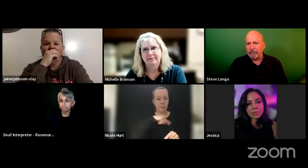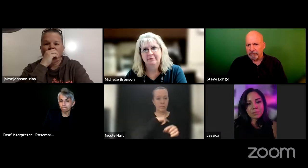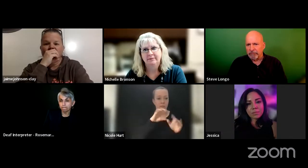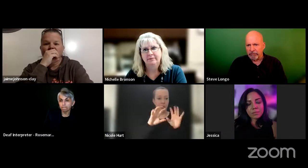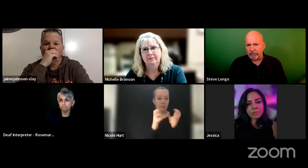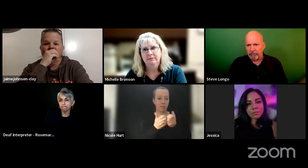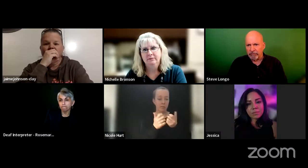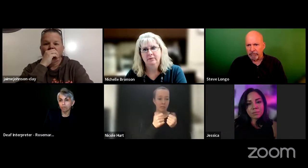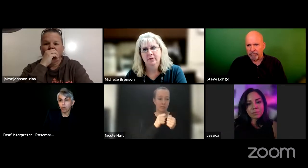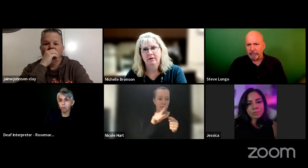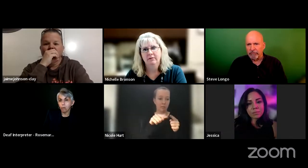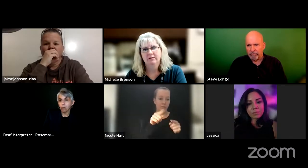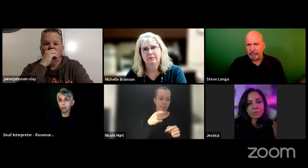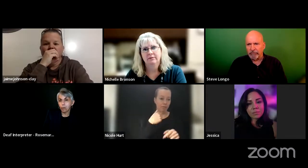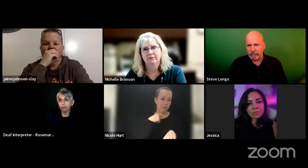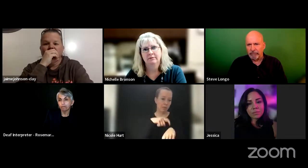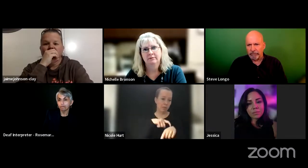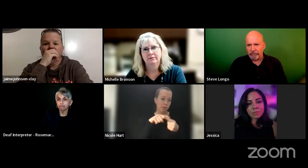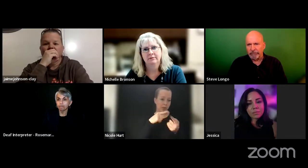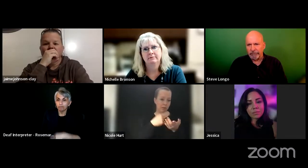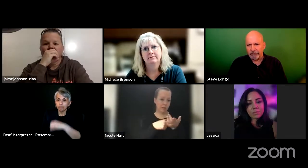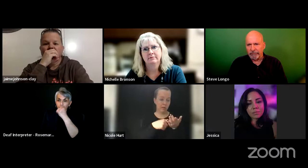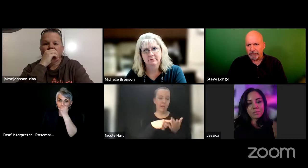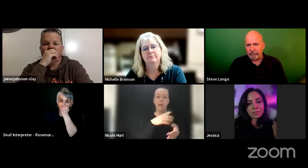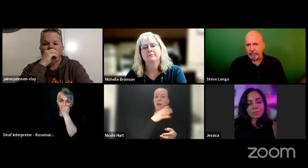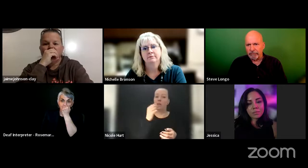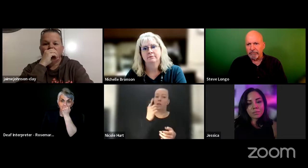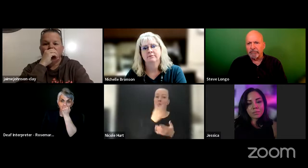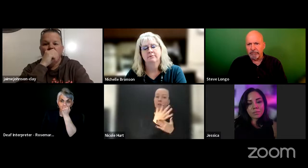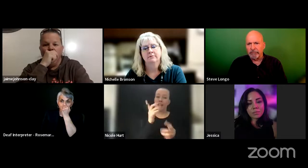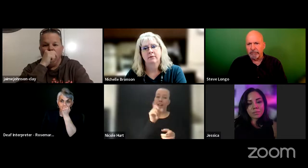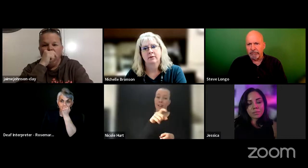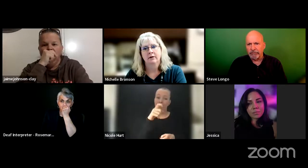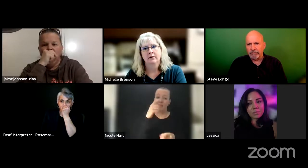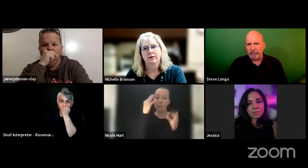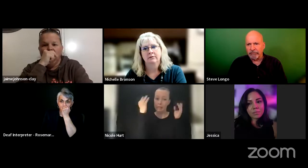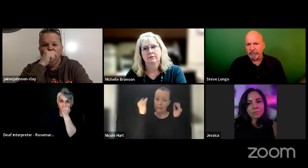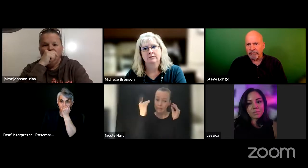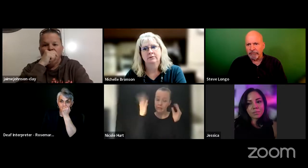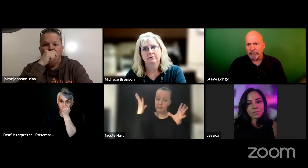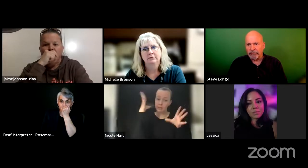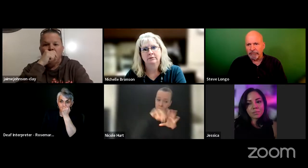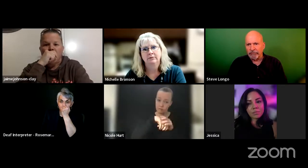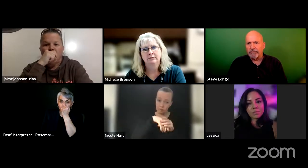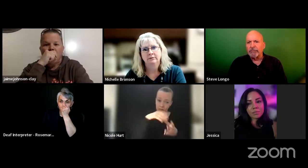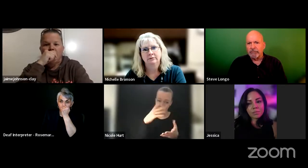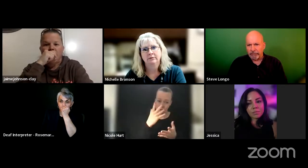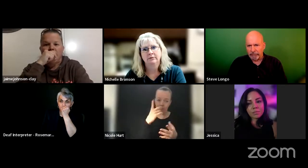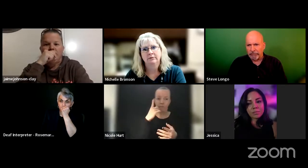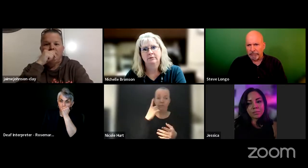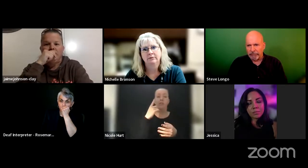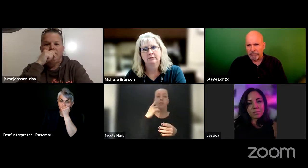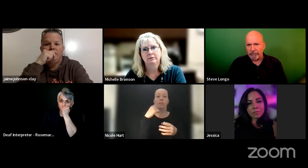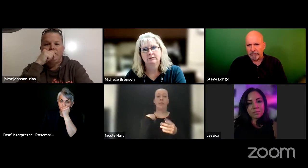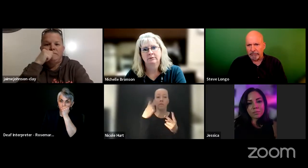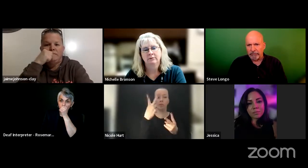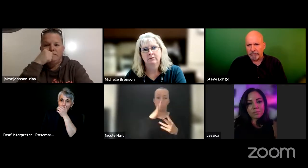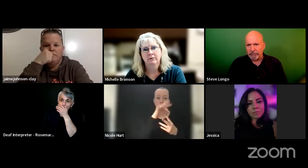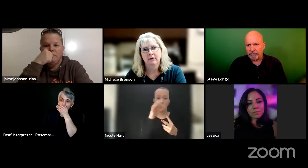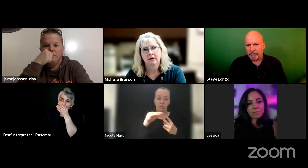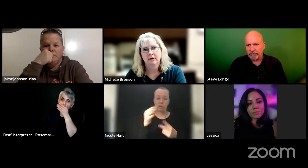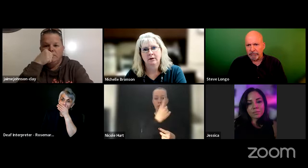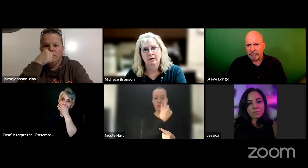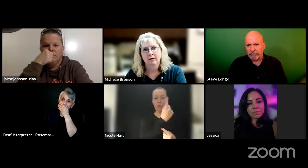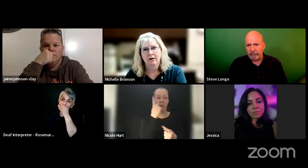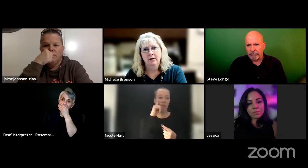It is something we can discuss later via email or text when we have more time, but the one thing that we do need to think